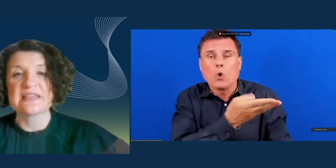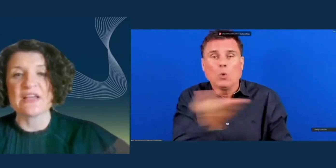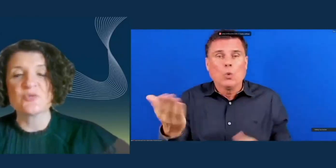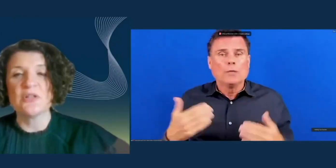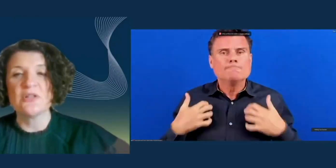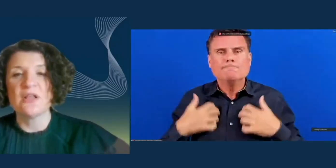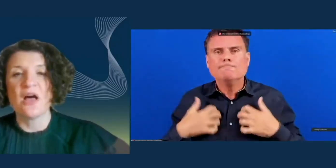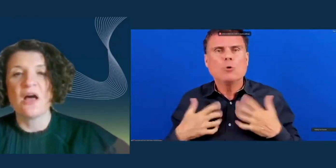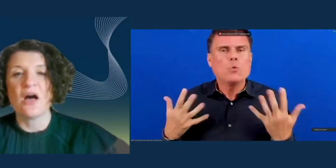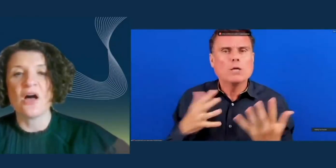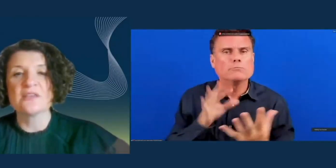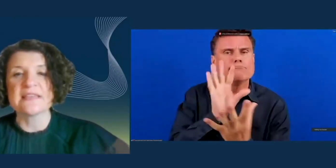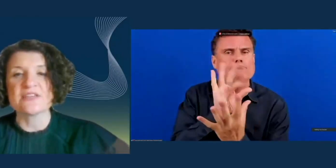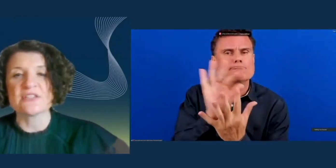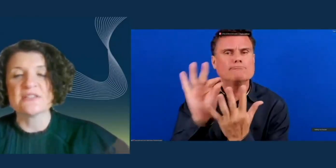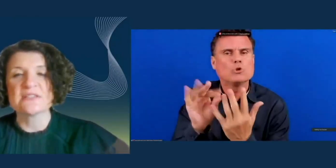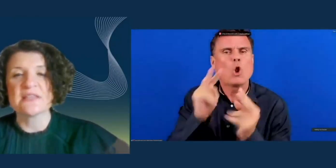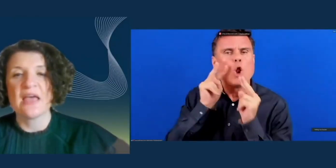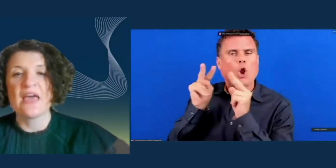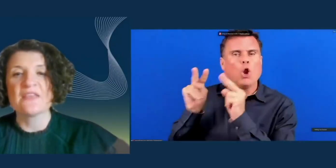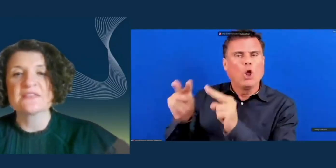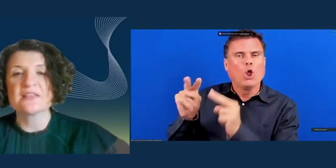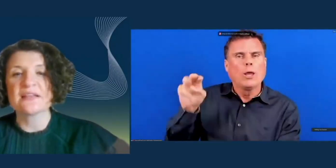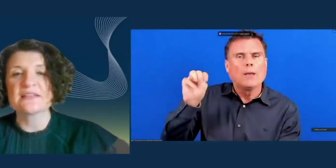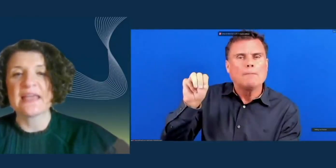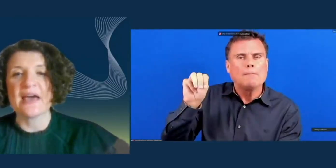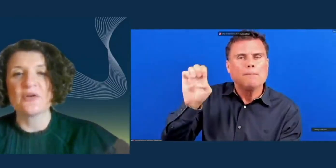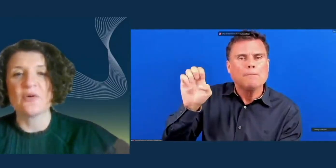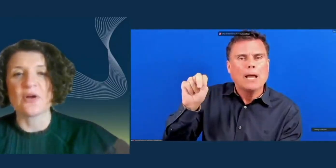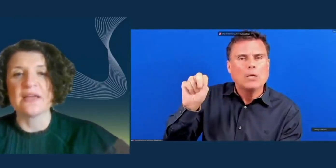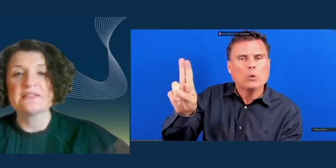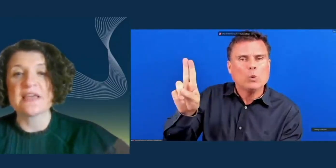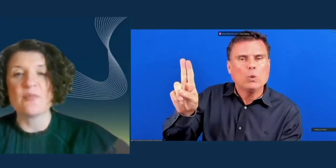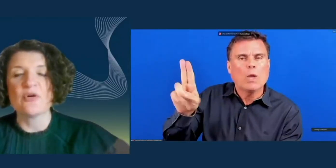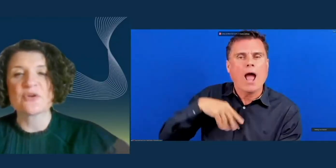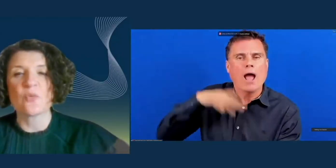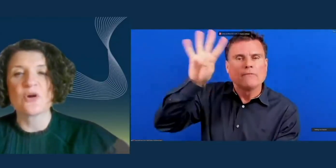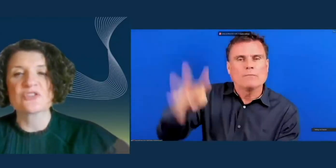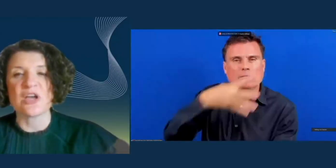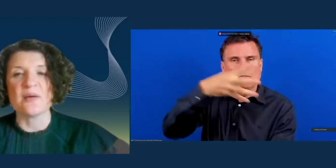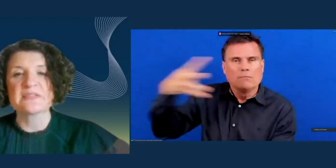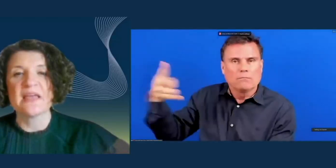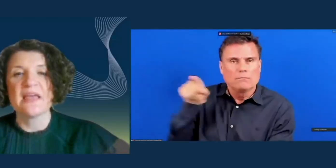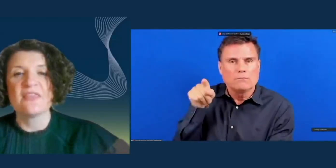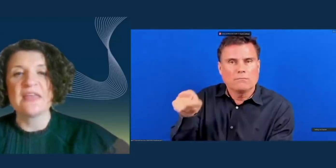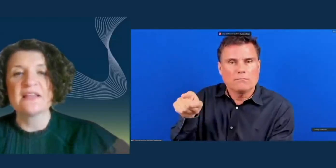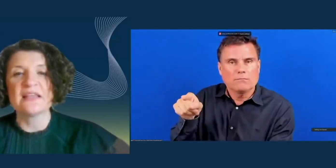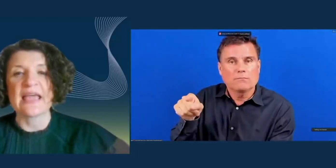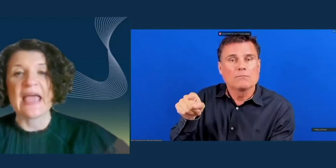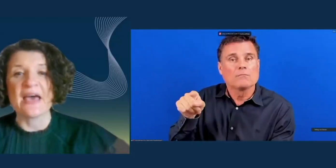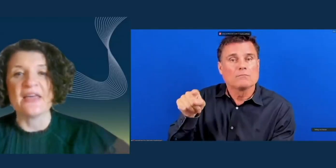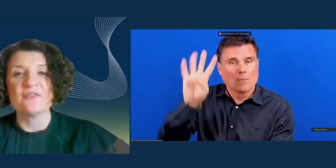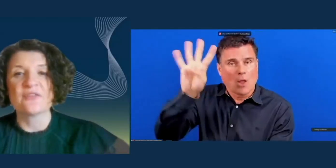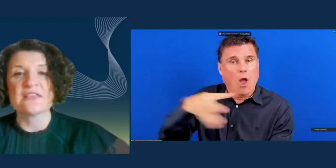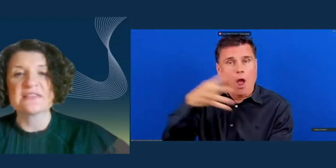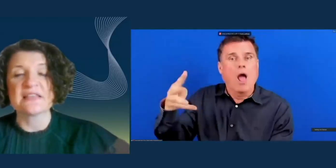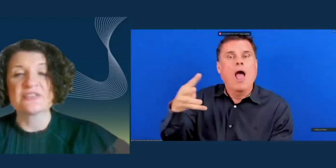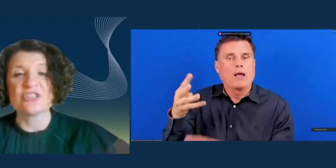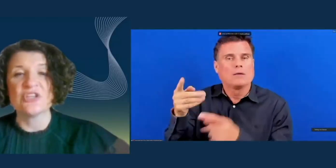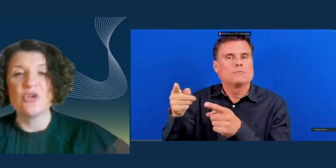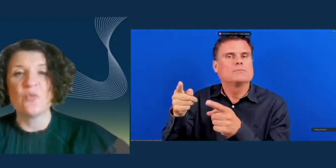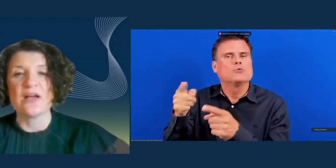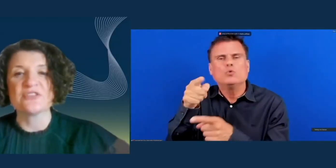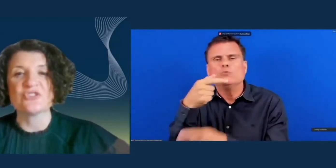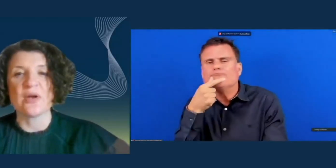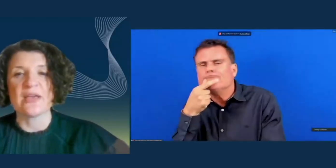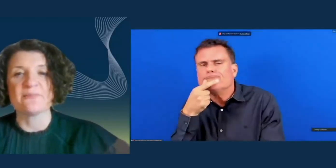choose Schedule, All Sessions, and then select a category, Demos or Workshops, then click Add for the session